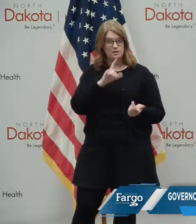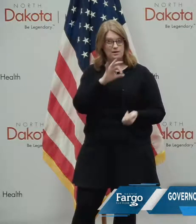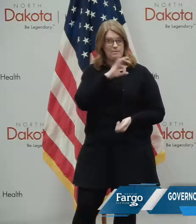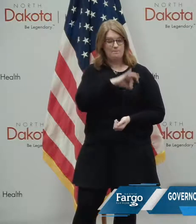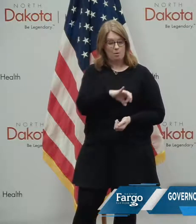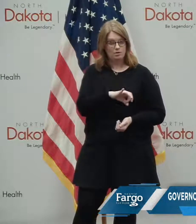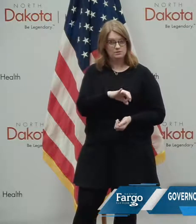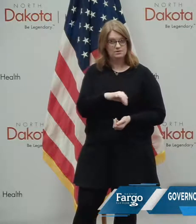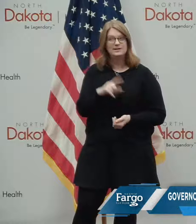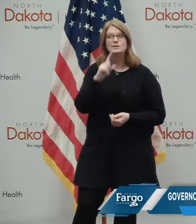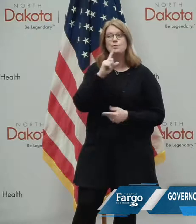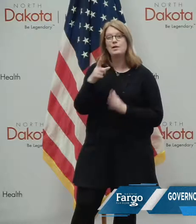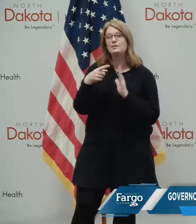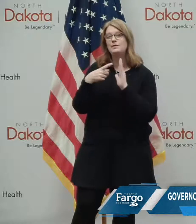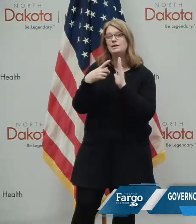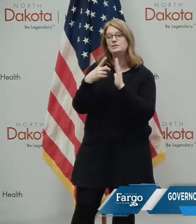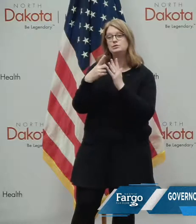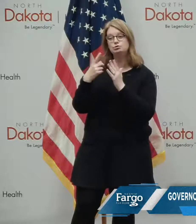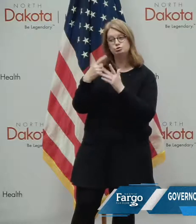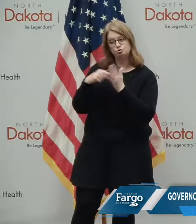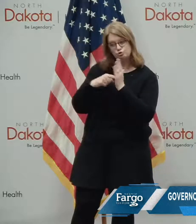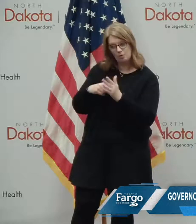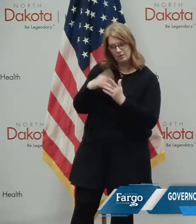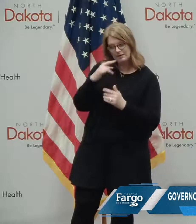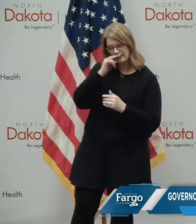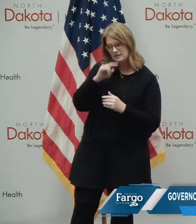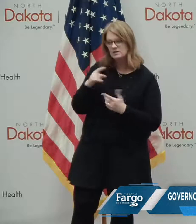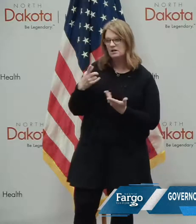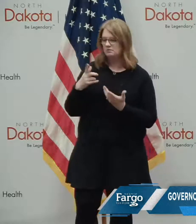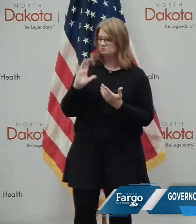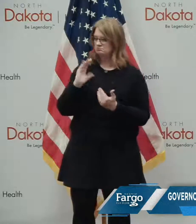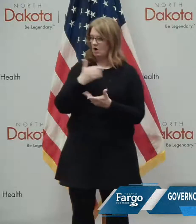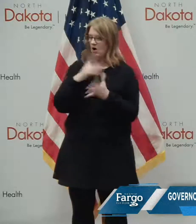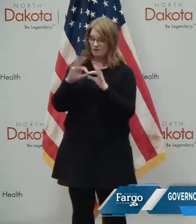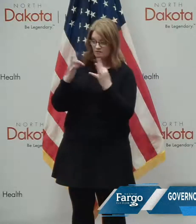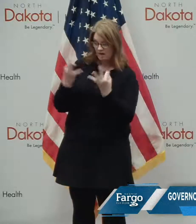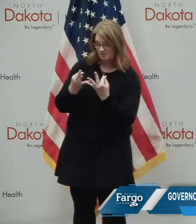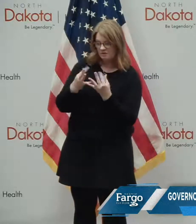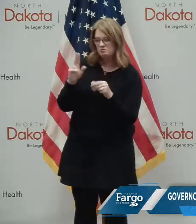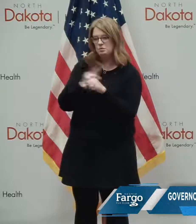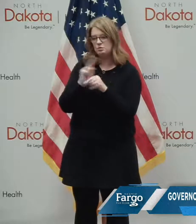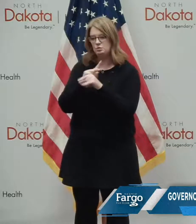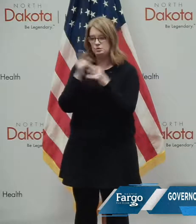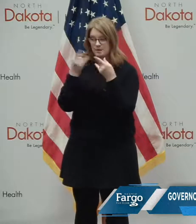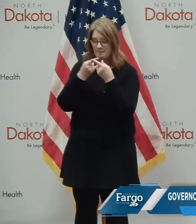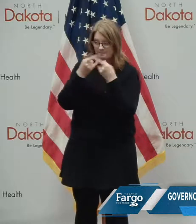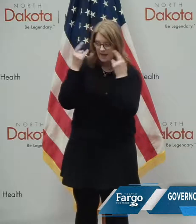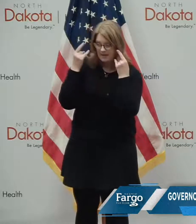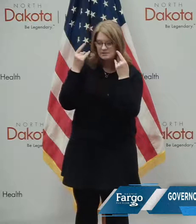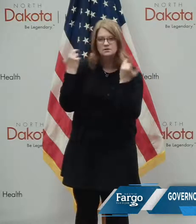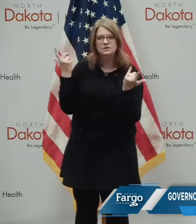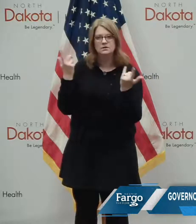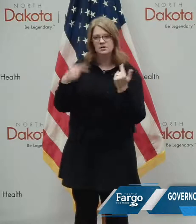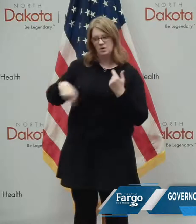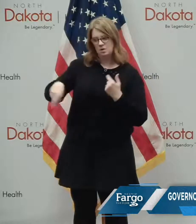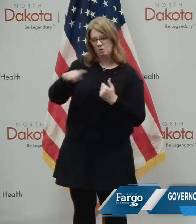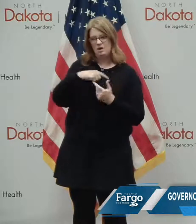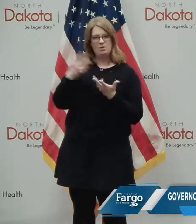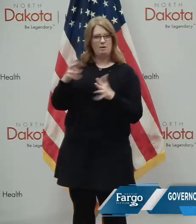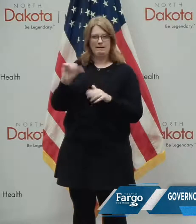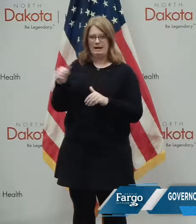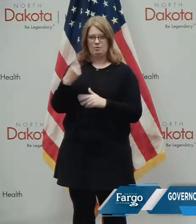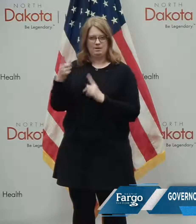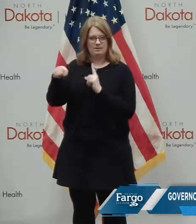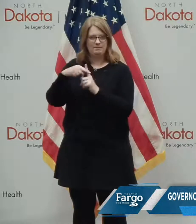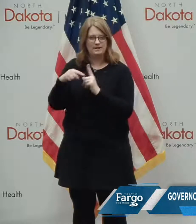role models for their kids and say, hey, let's mask up as a family to make sure that nobody in our family is positive. And